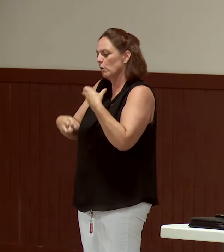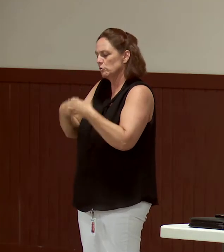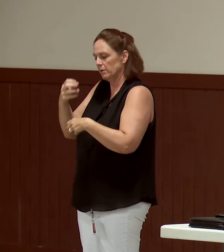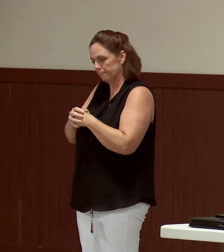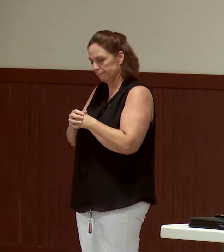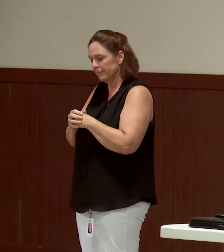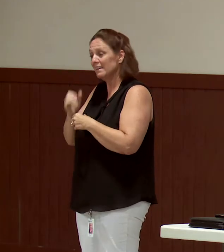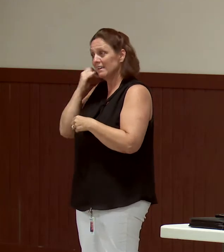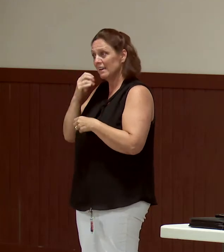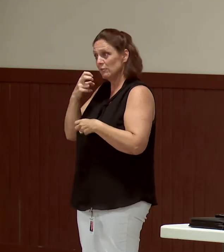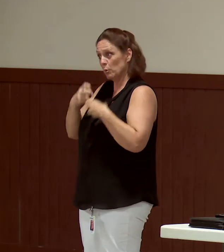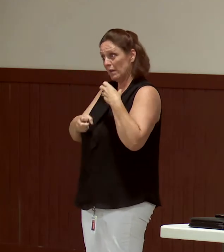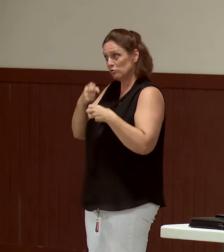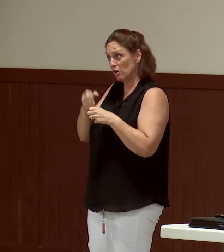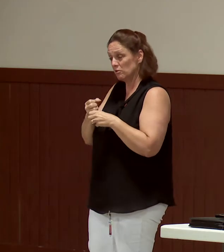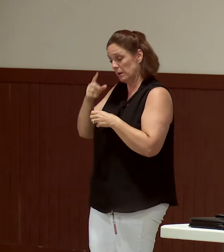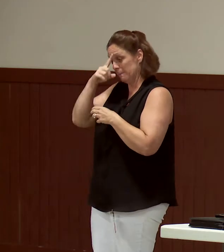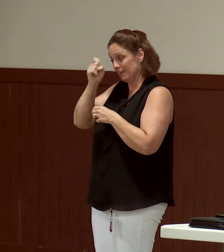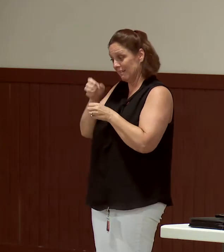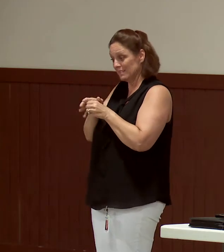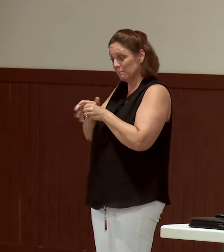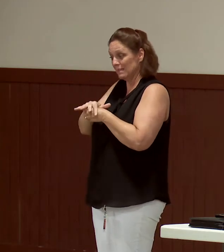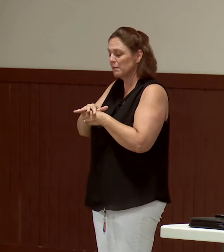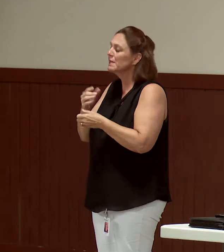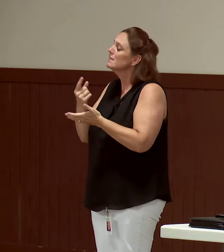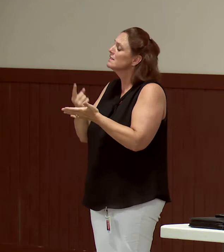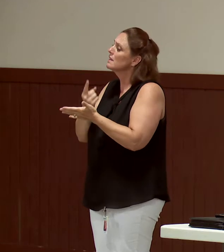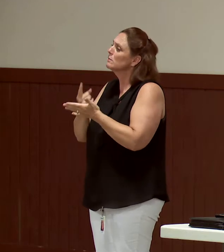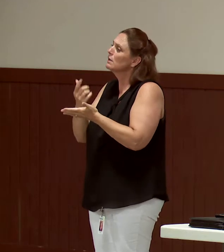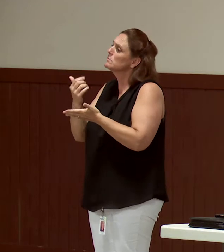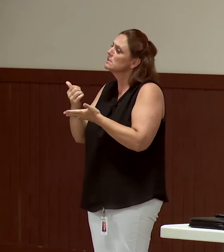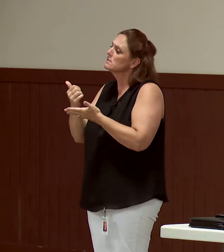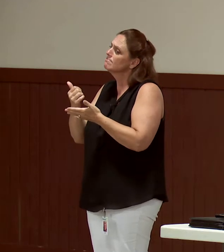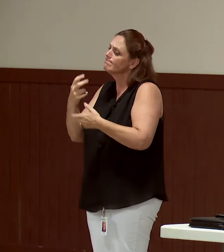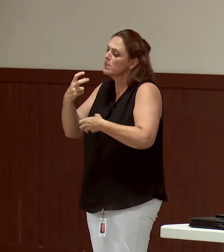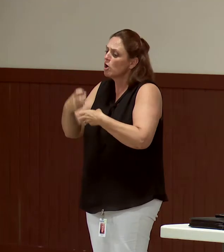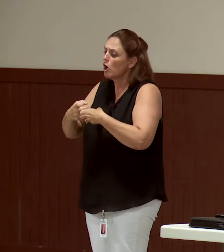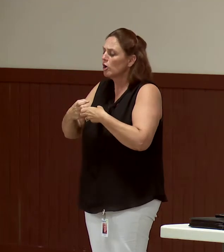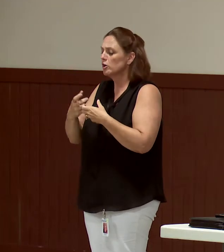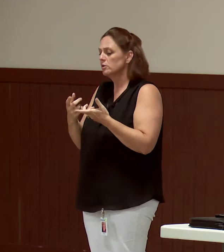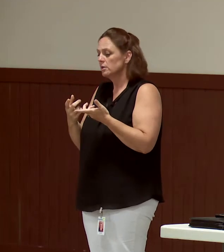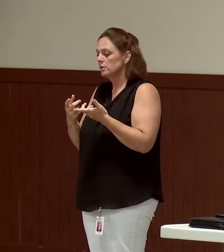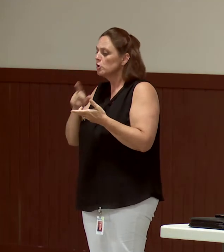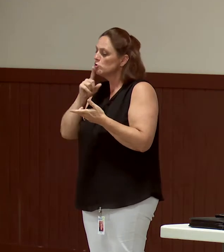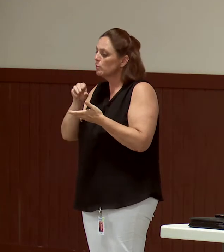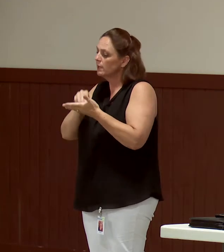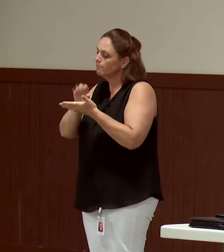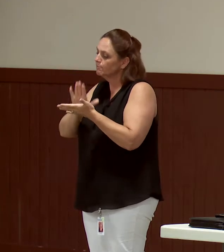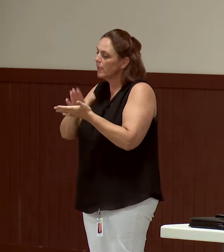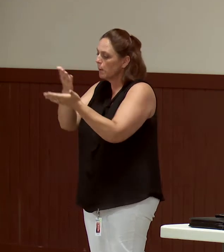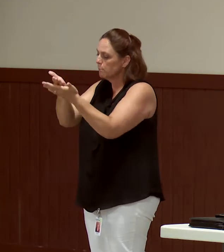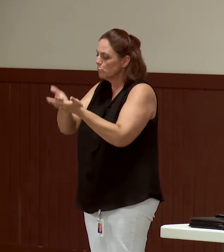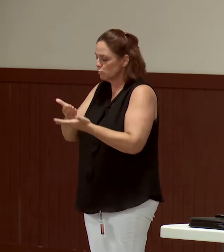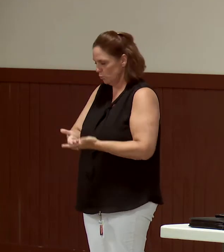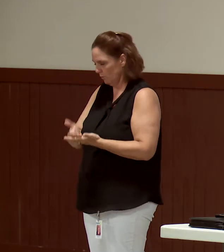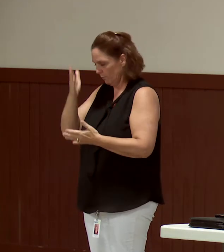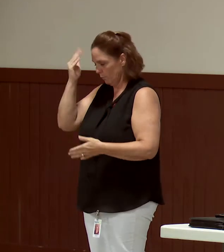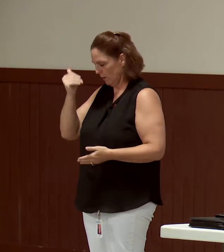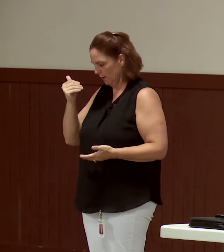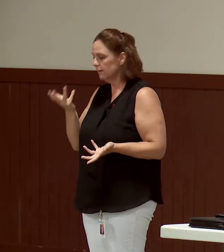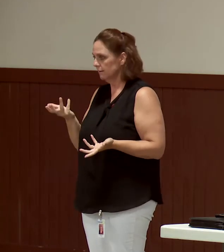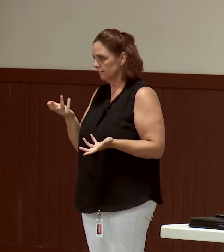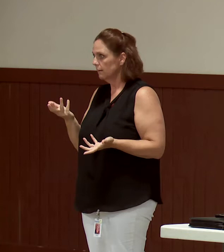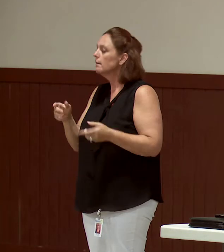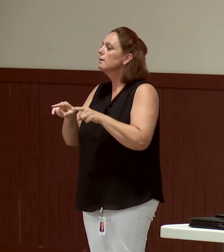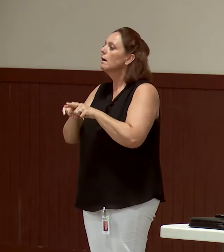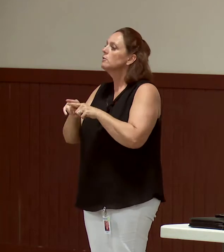if your hardship was due to the pandemic, sometimes it's really hard to quantify or document in a solid way. And it's also